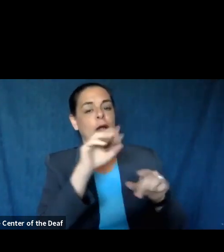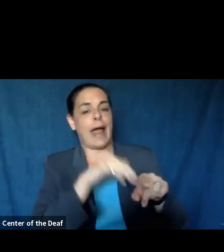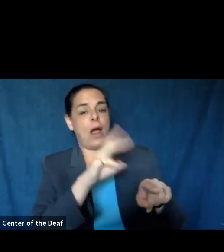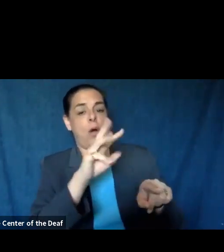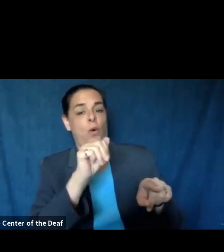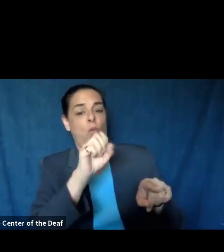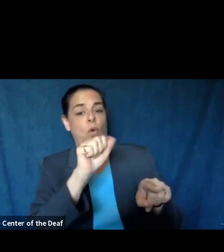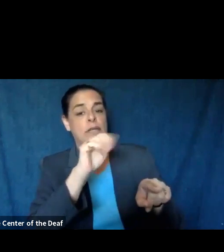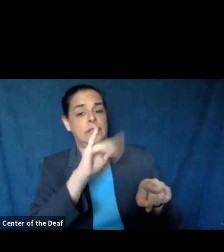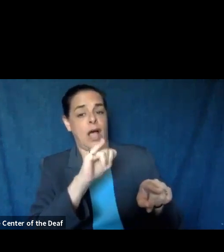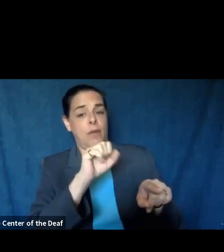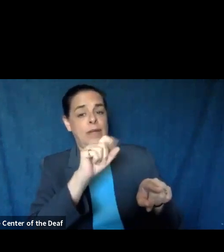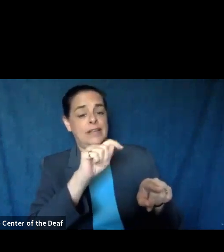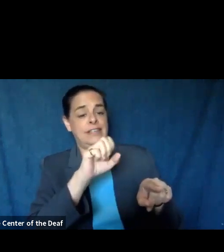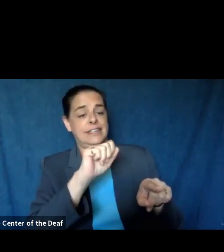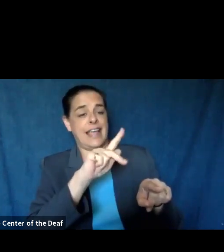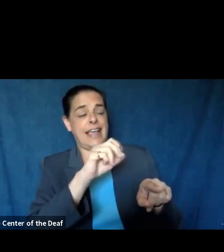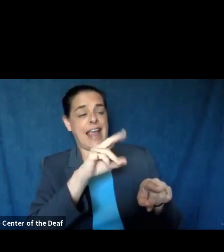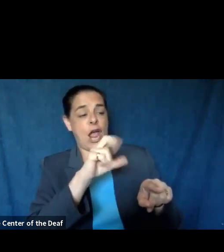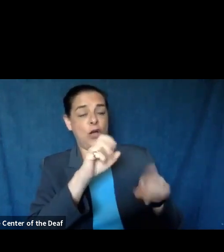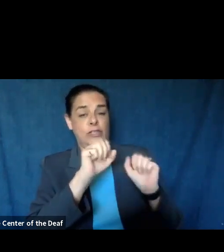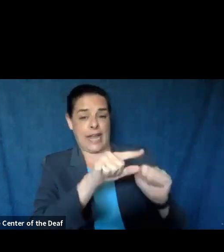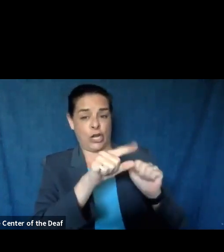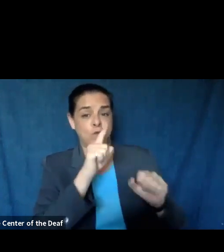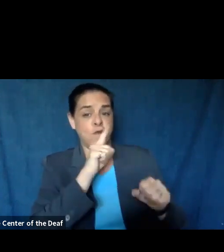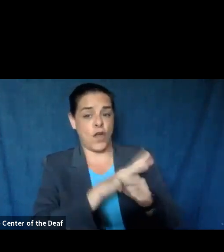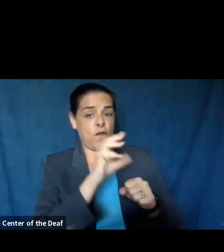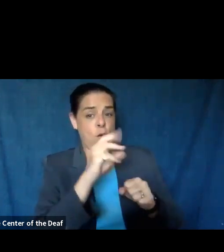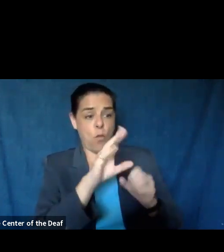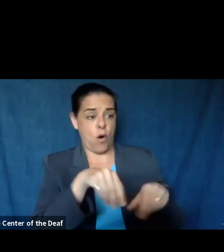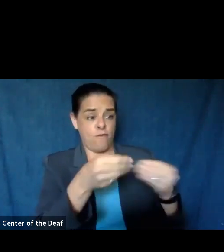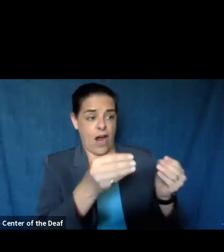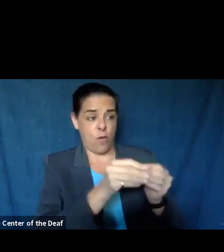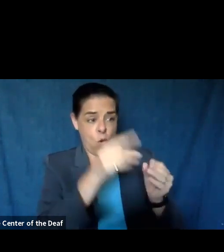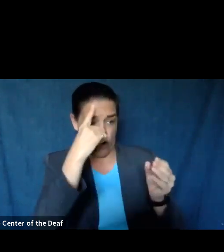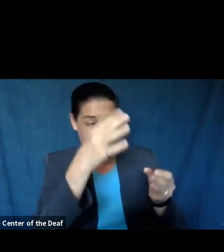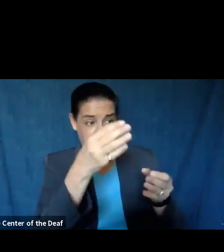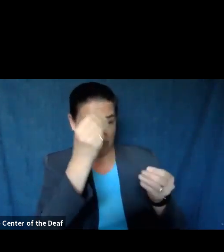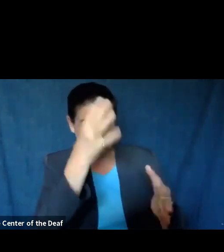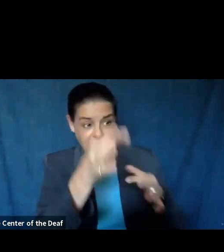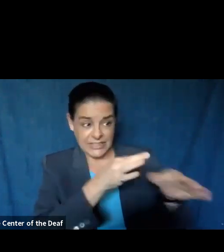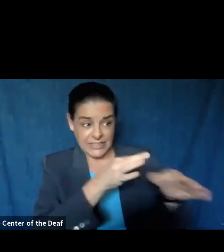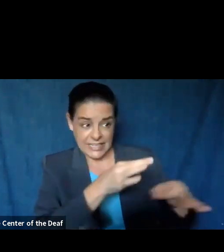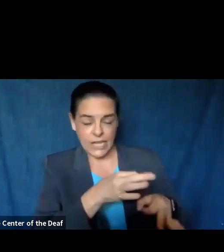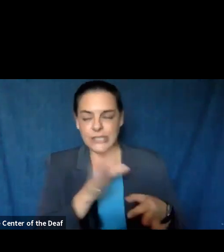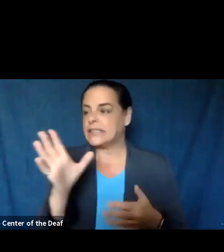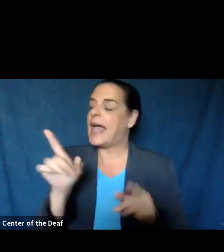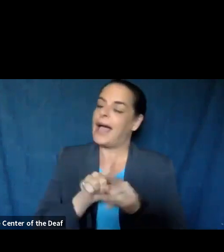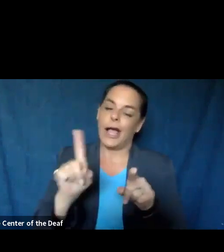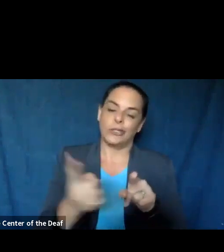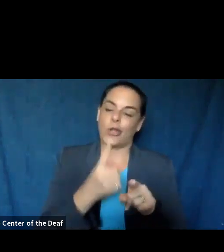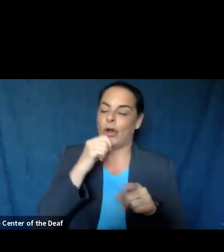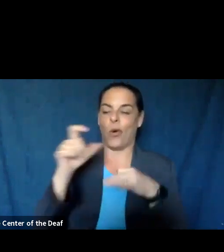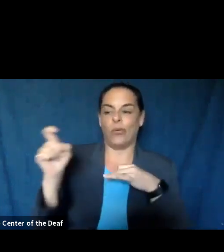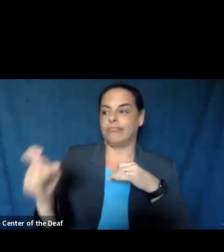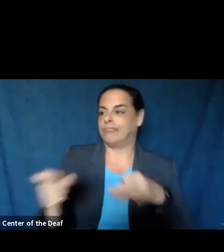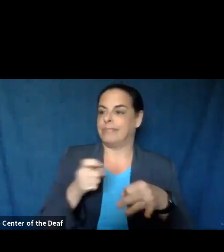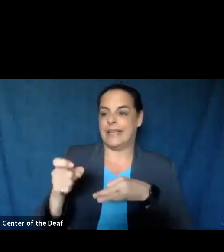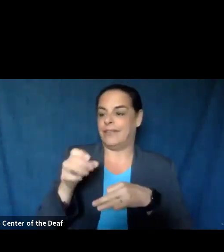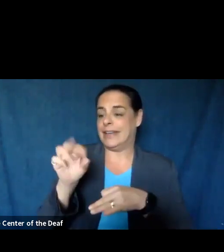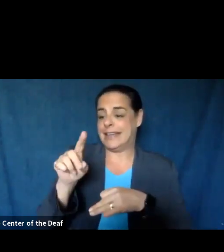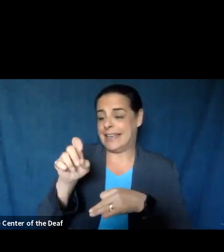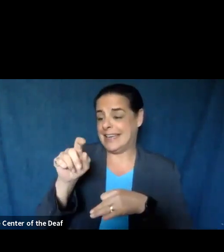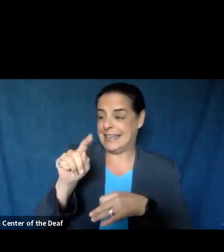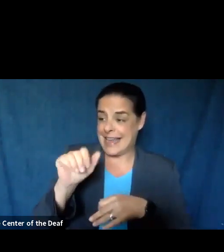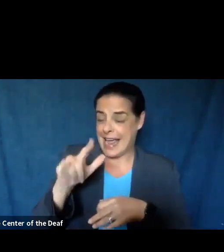or provide more details? As always, we don't really provide a lot of information on clusters other than to say if we've had